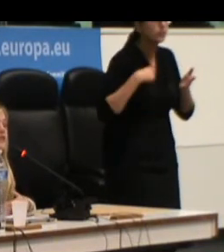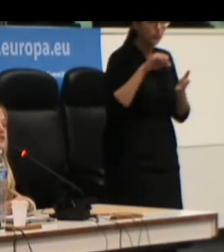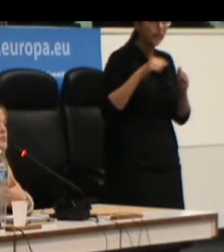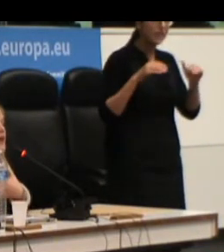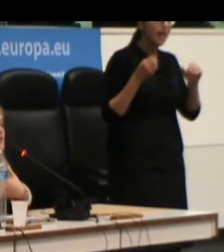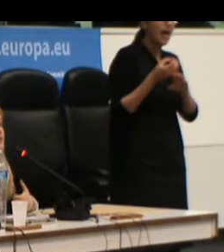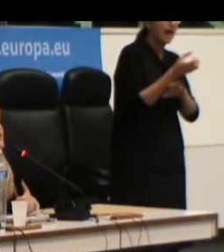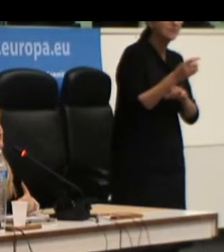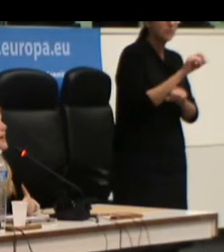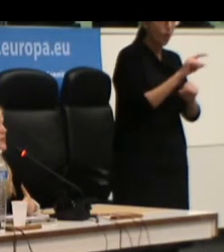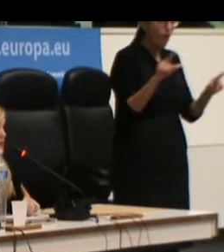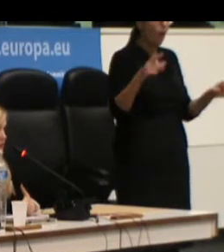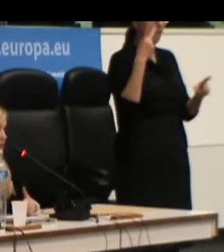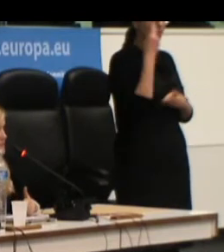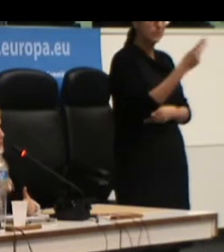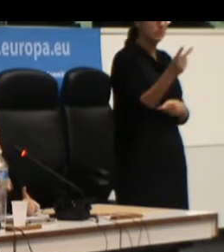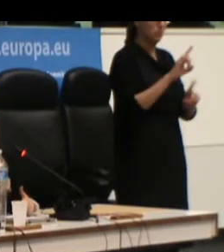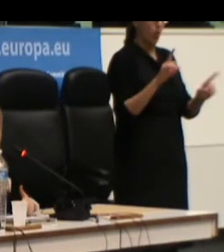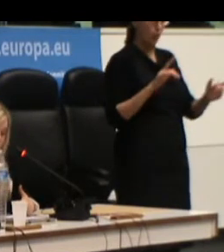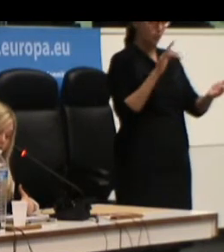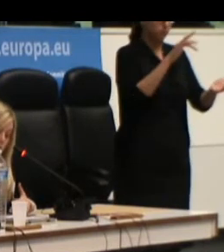to author visits without necessarily having been there.